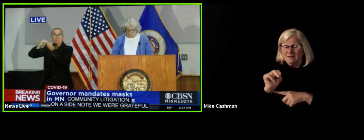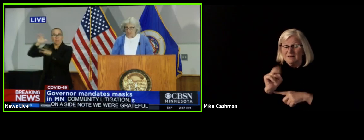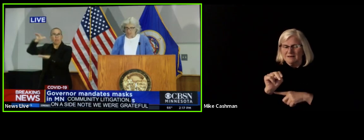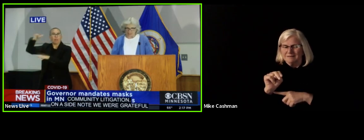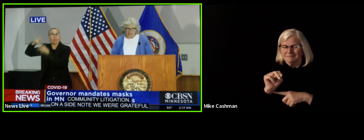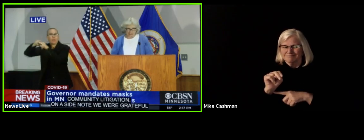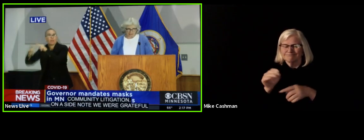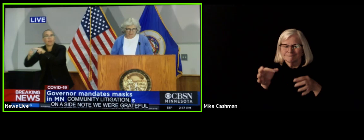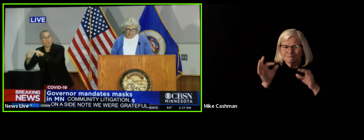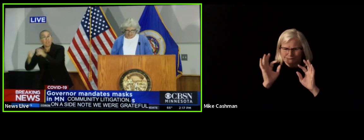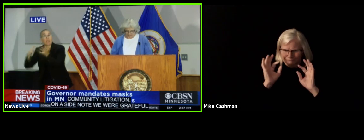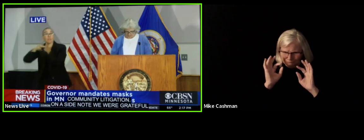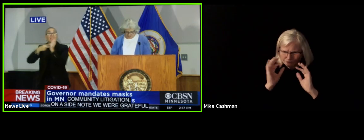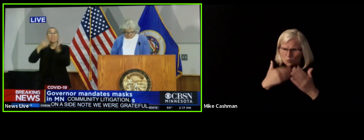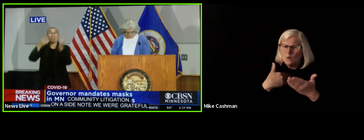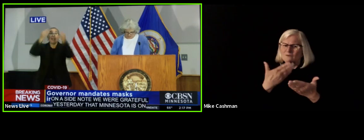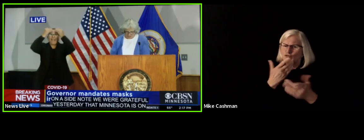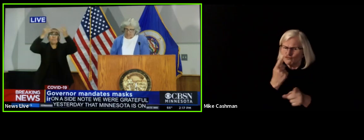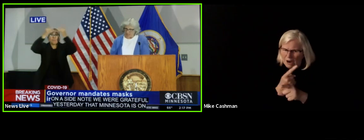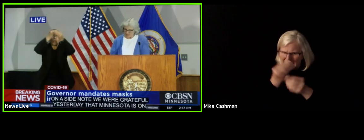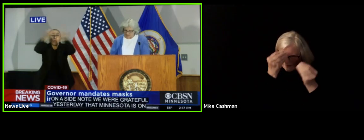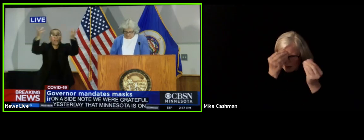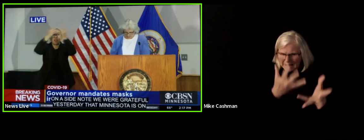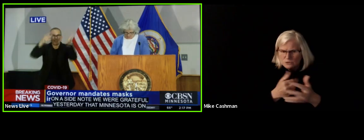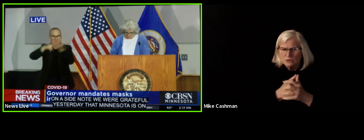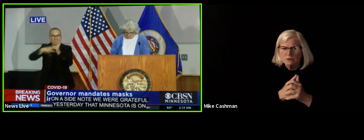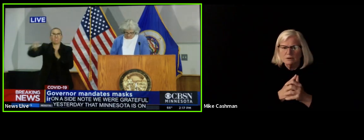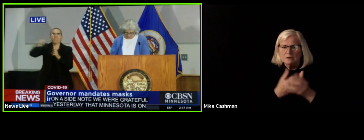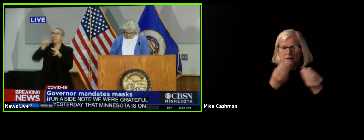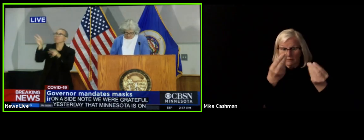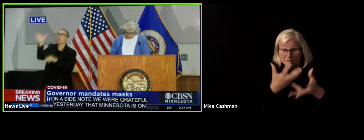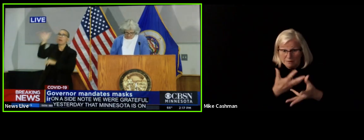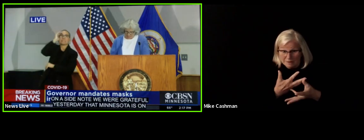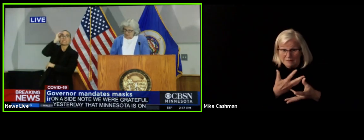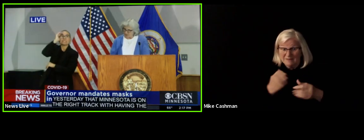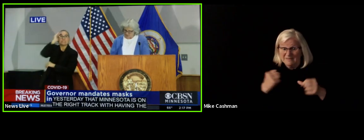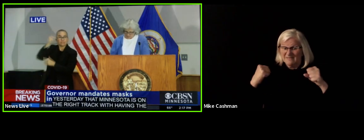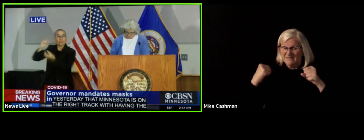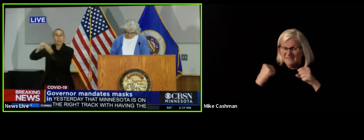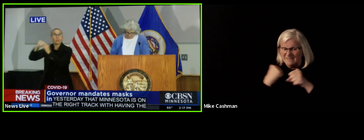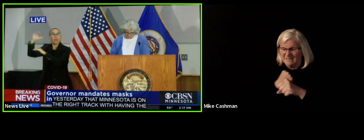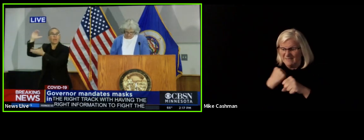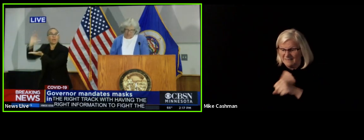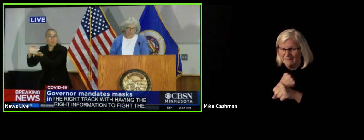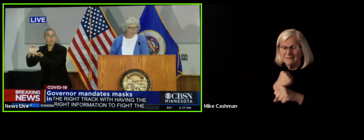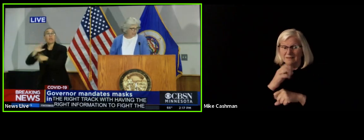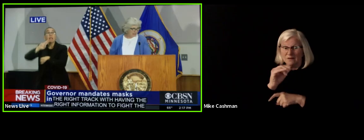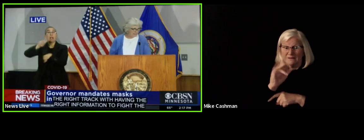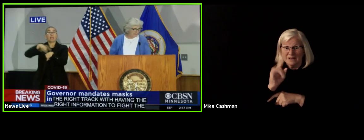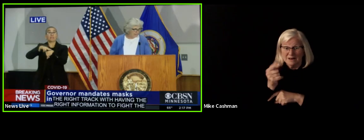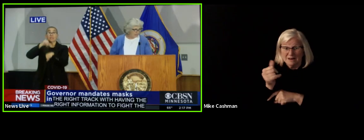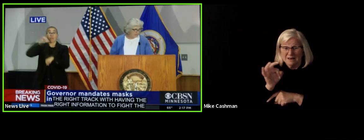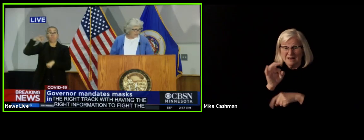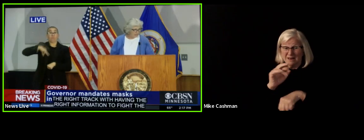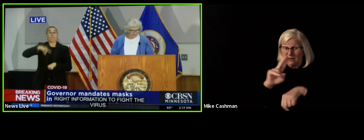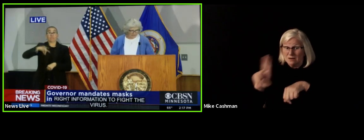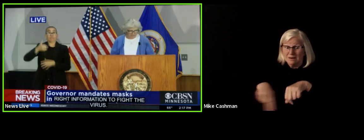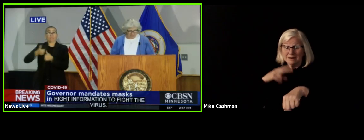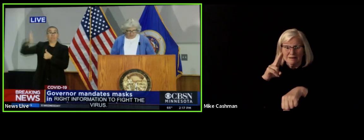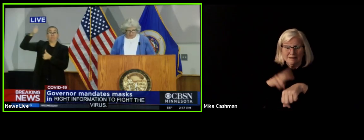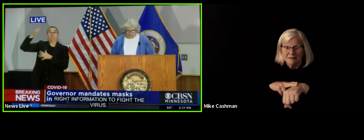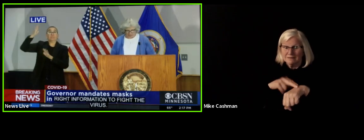that we need to fight this virus. An analysis by a national nonprofit headed by the former Centers